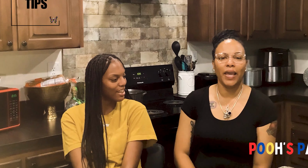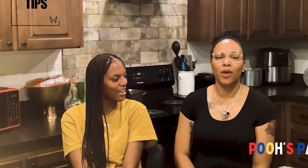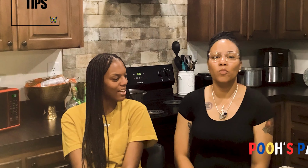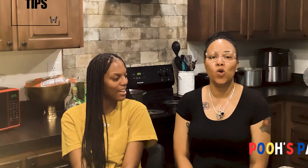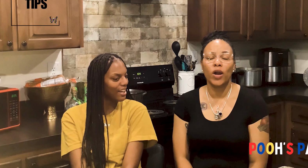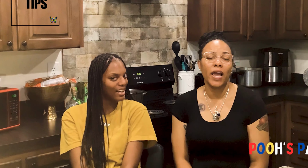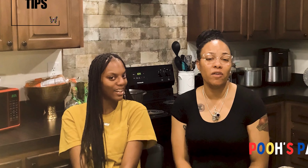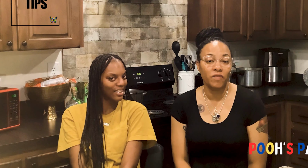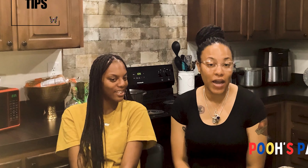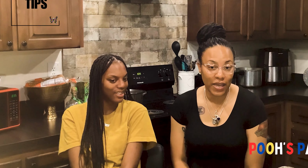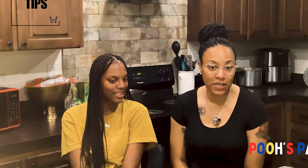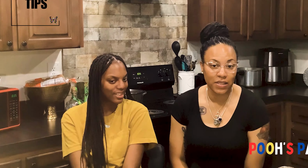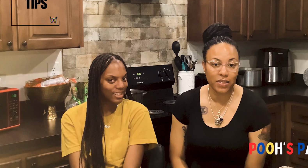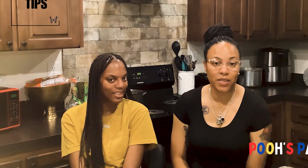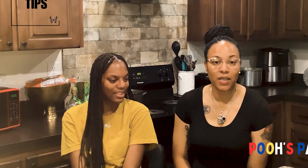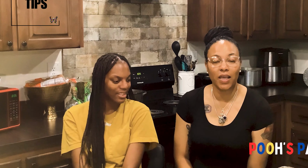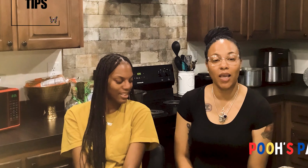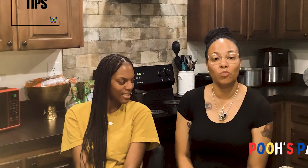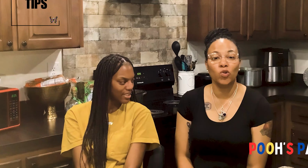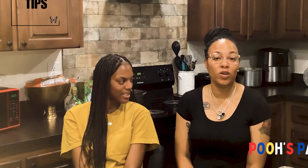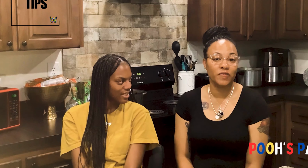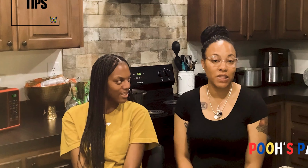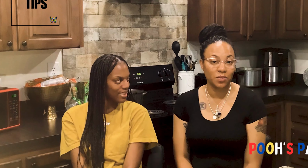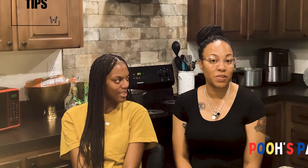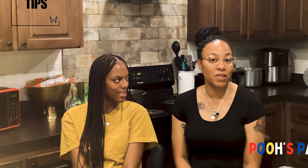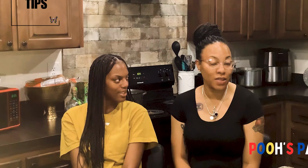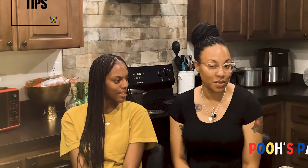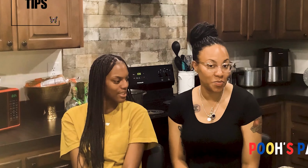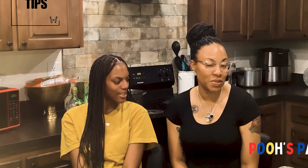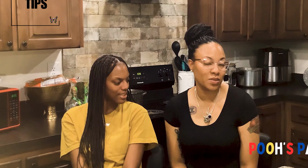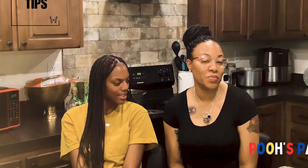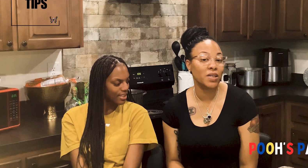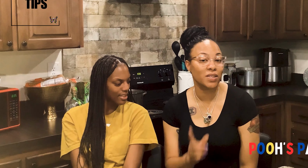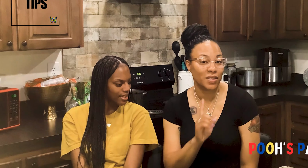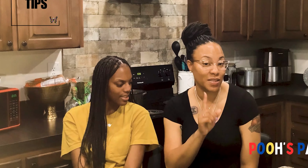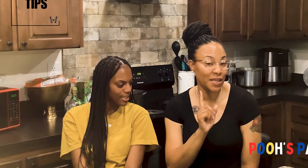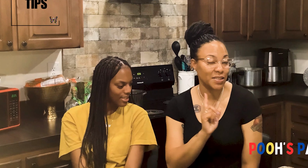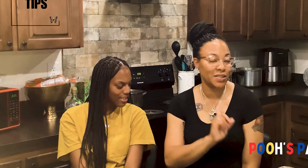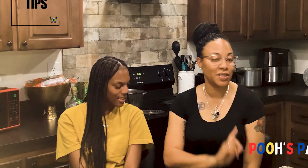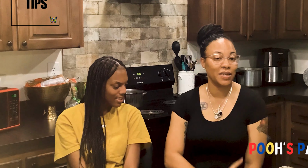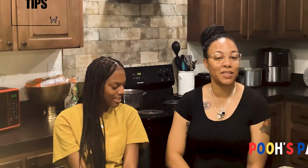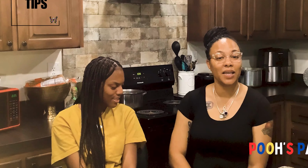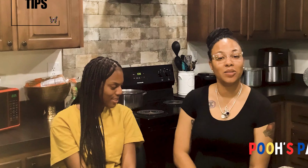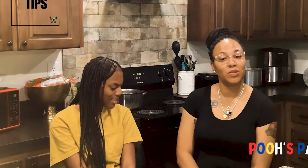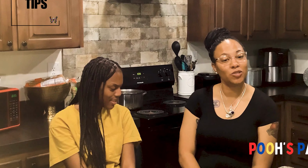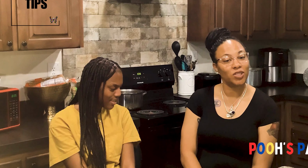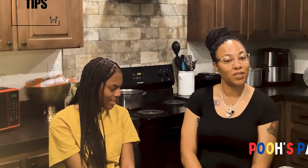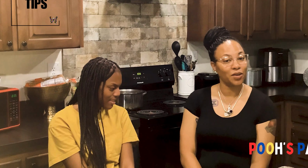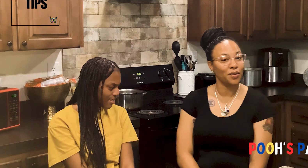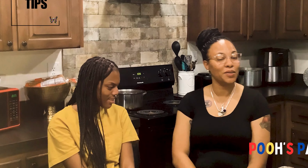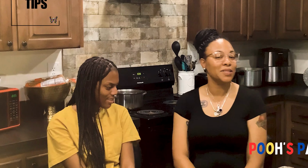And more advice and more tips, because that's exactly what you just heard.